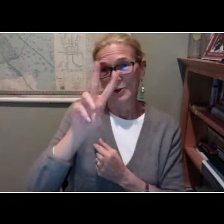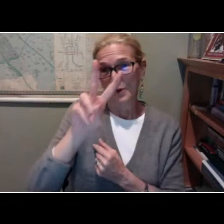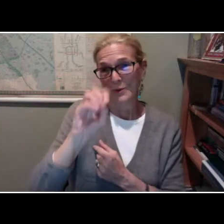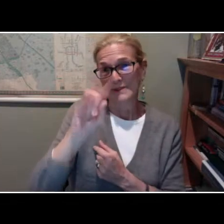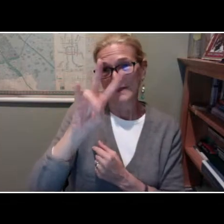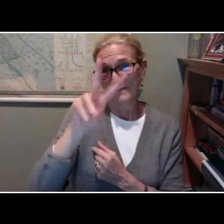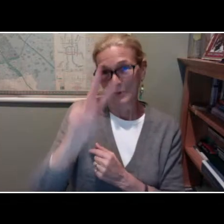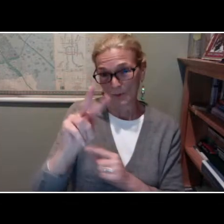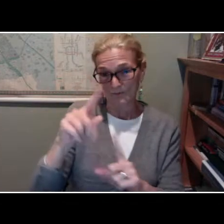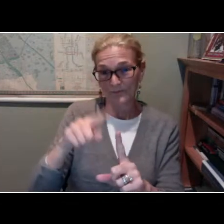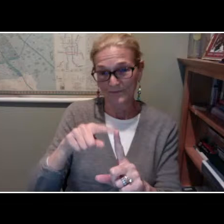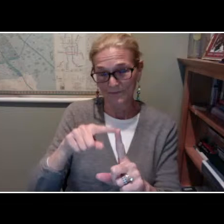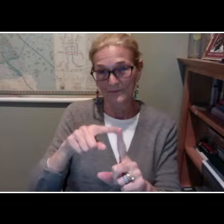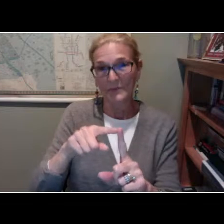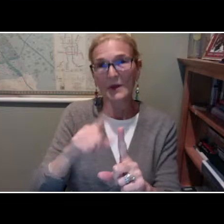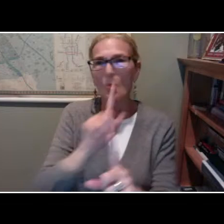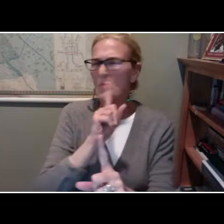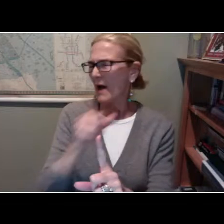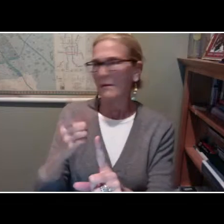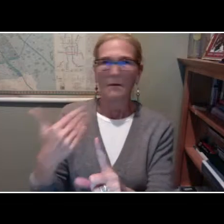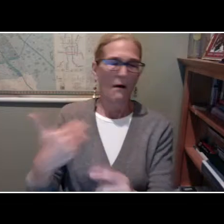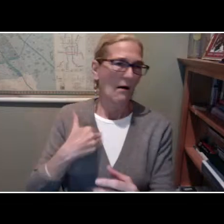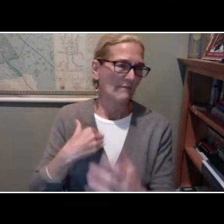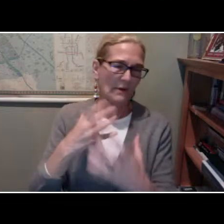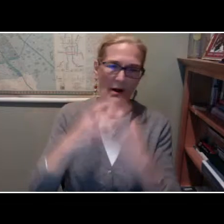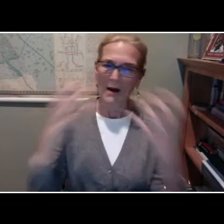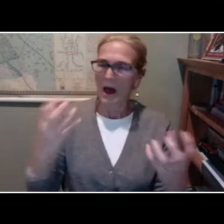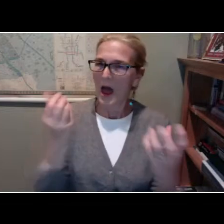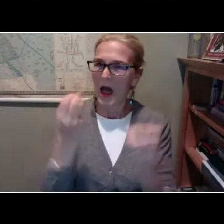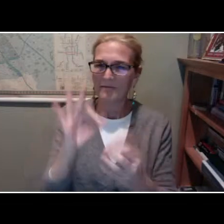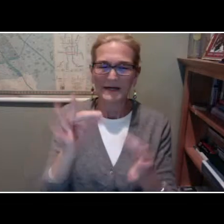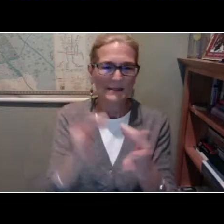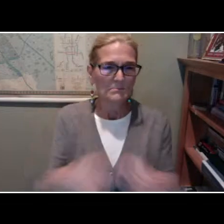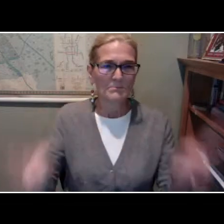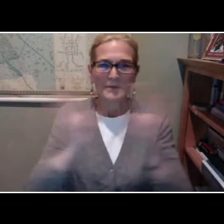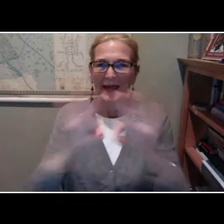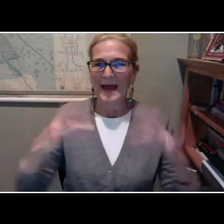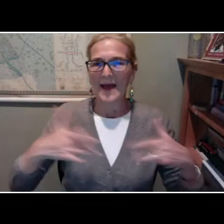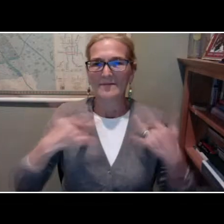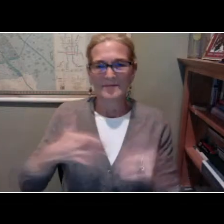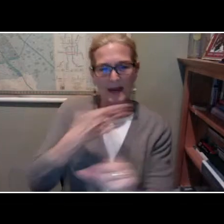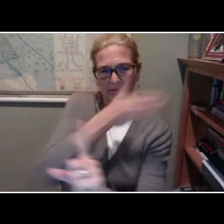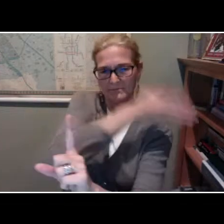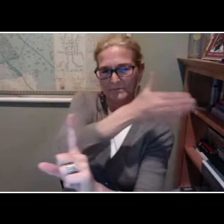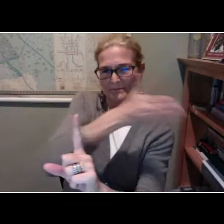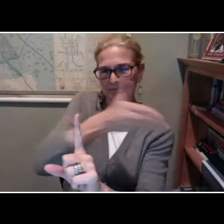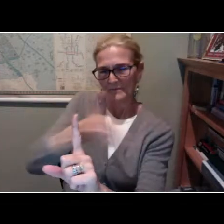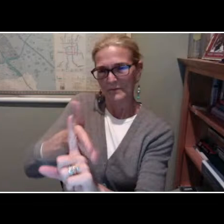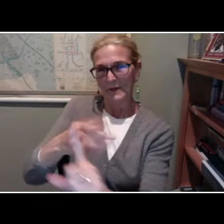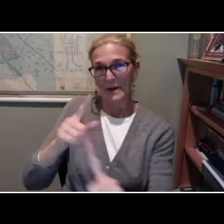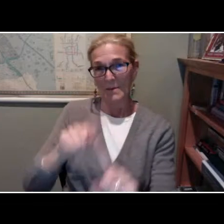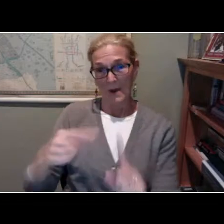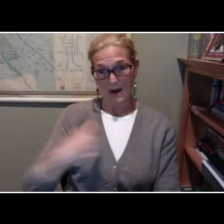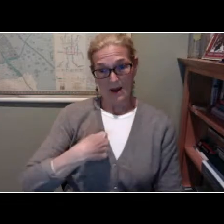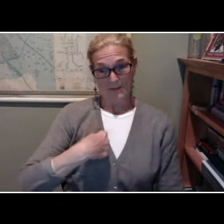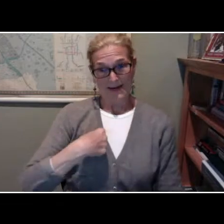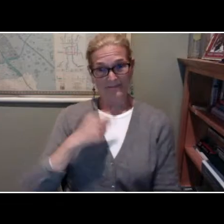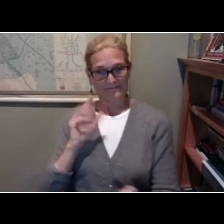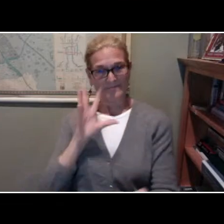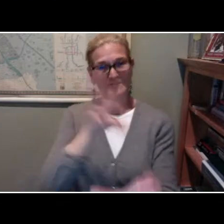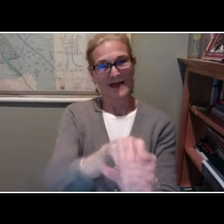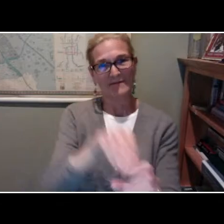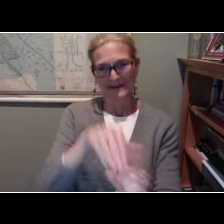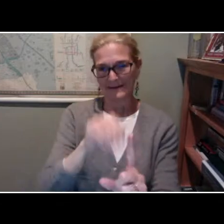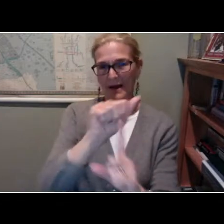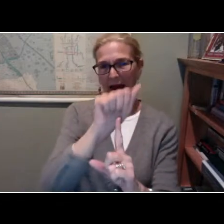presentation with looking back at some history of the AB 2072. And there was a